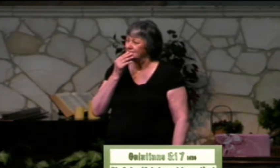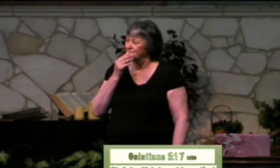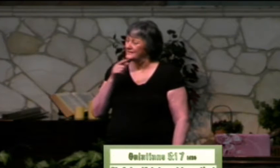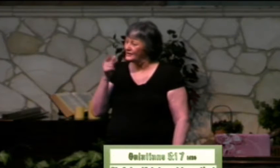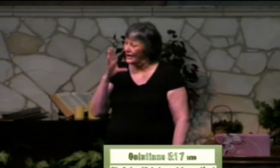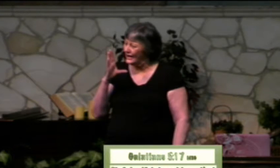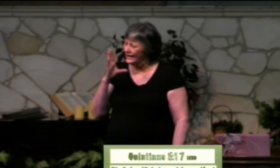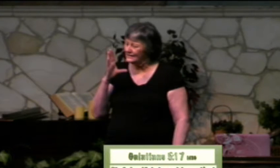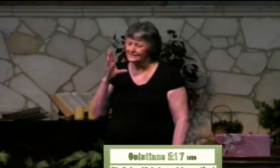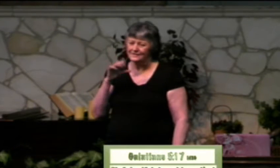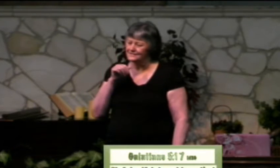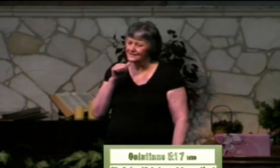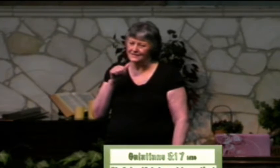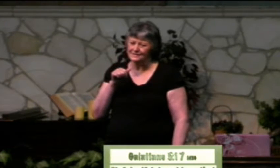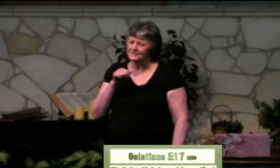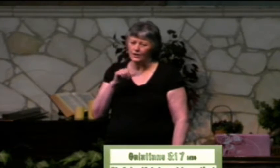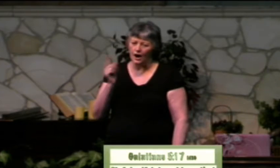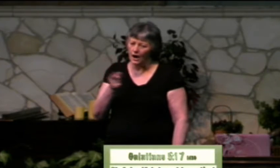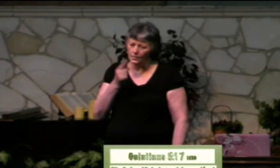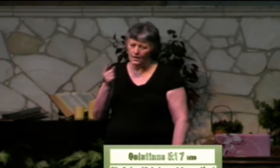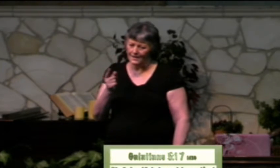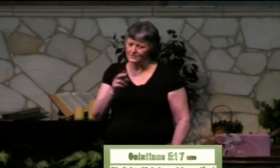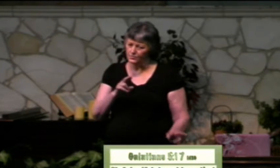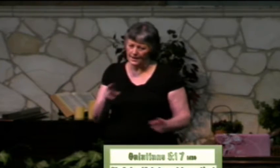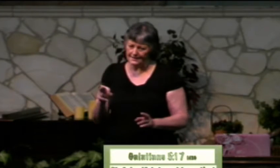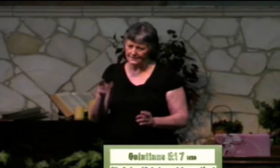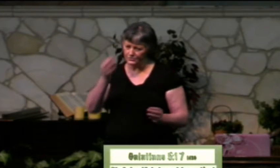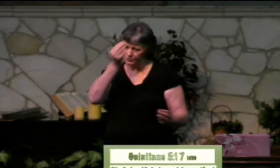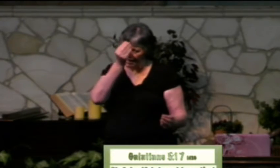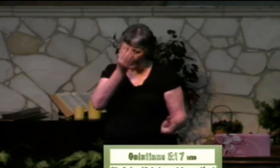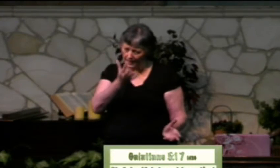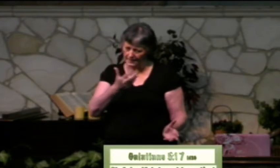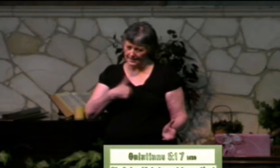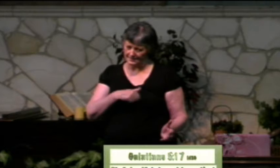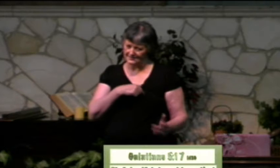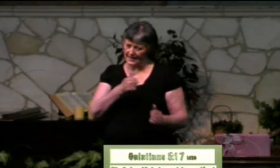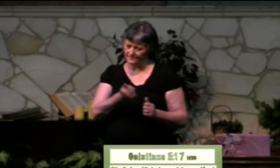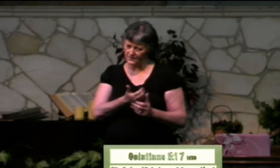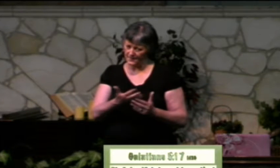But God isn't always ready to tell us everything.